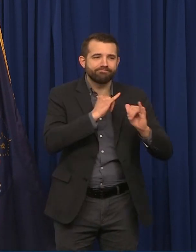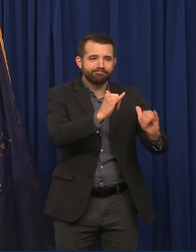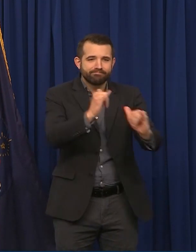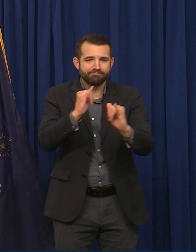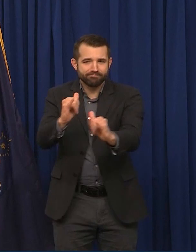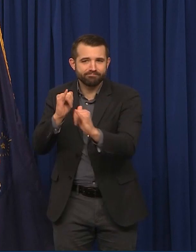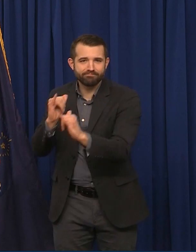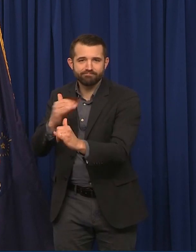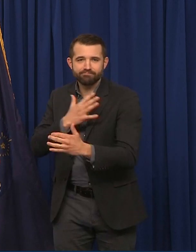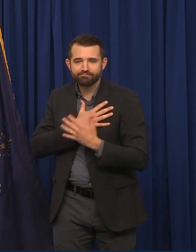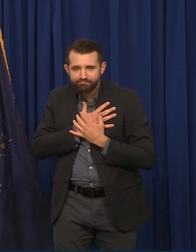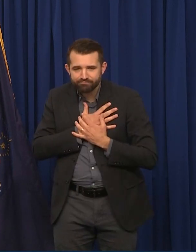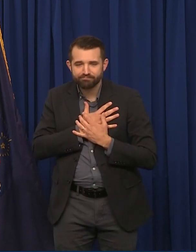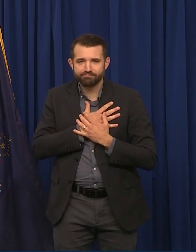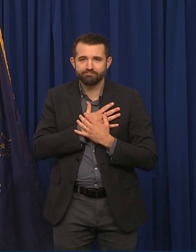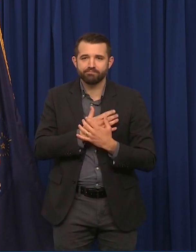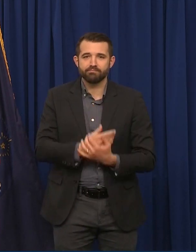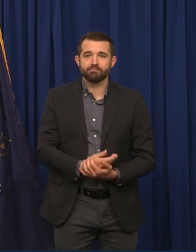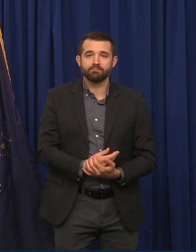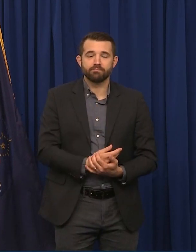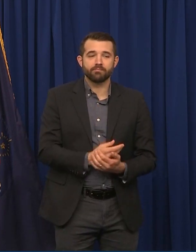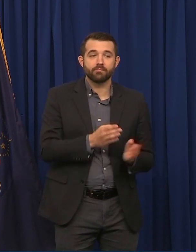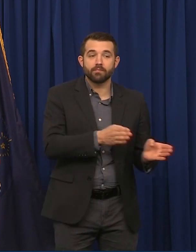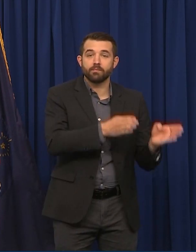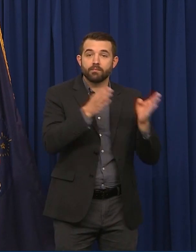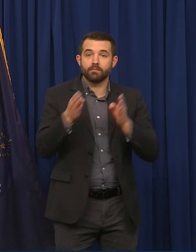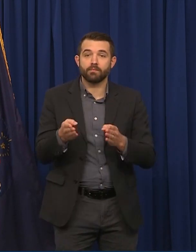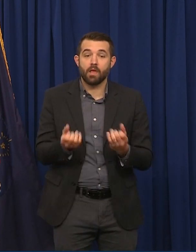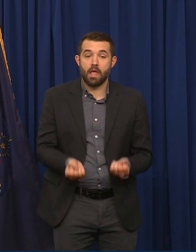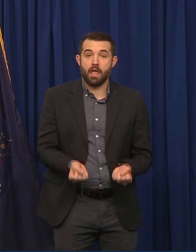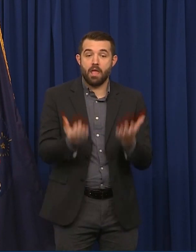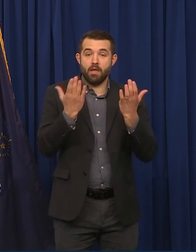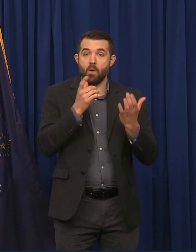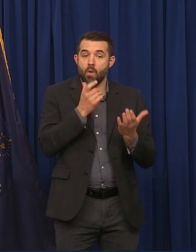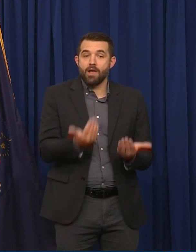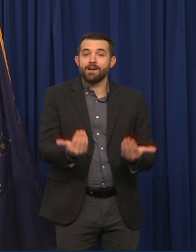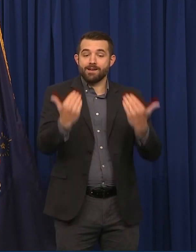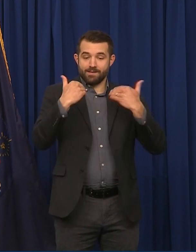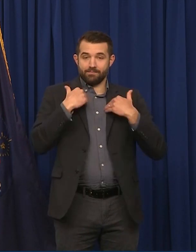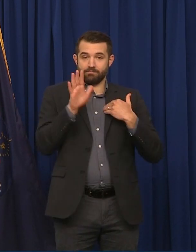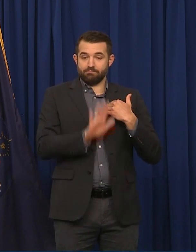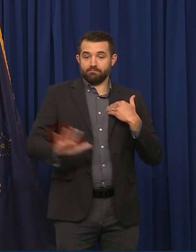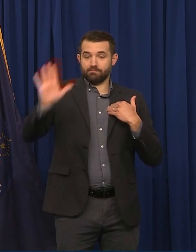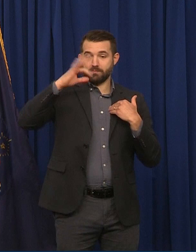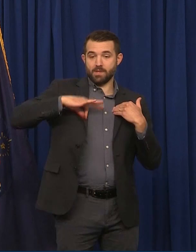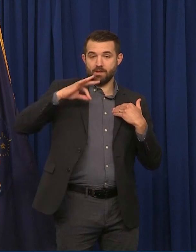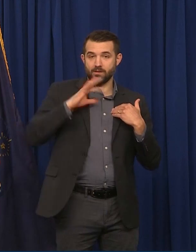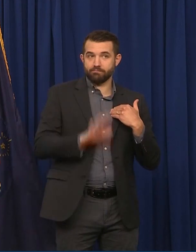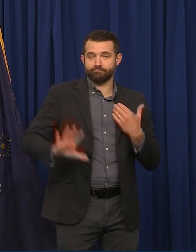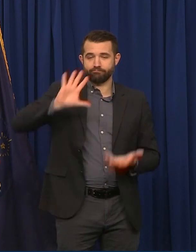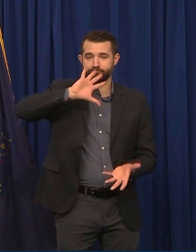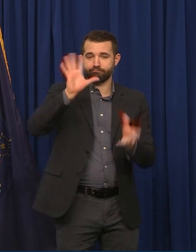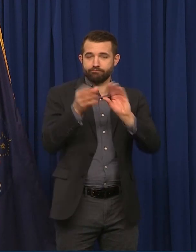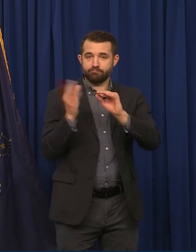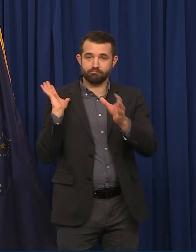I'd like to turn next to the number of cases overall statewide. There are currently